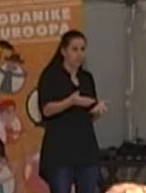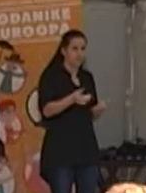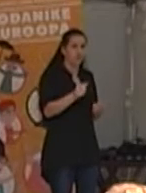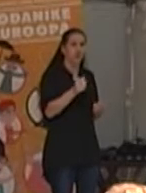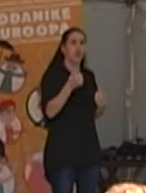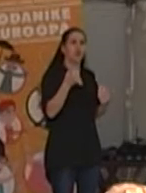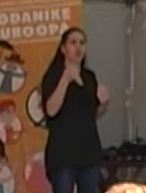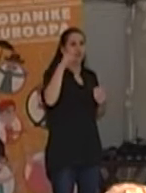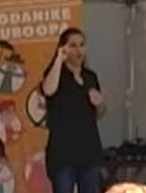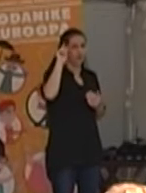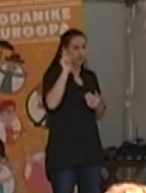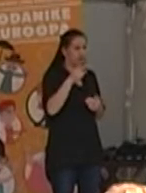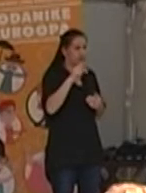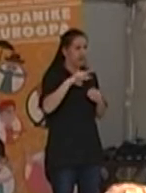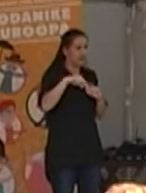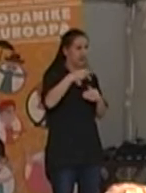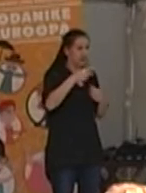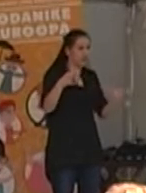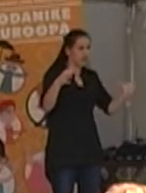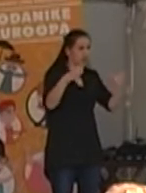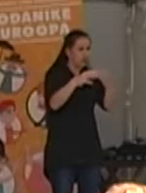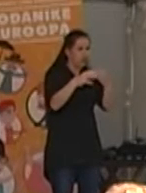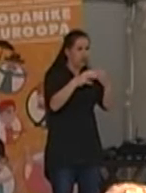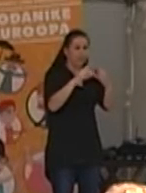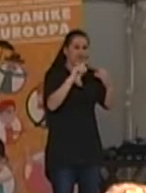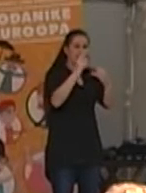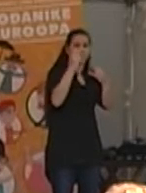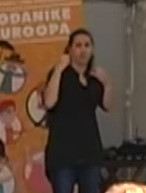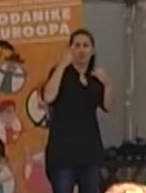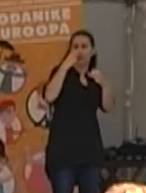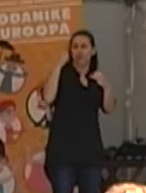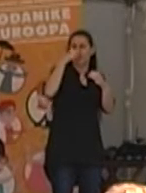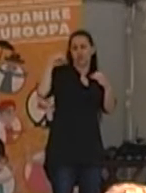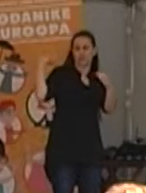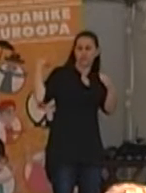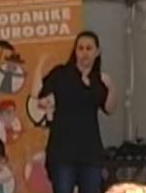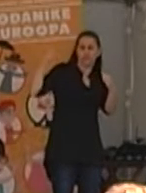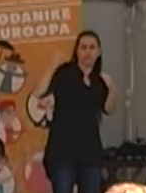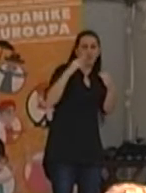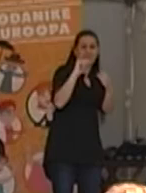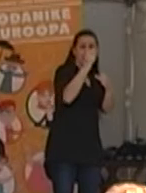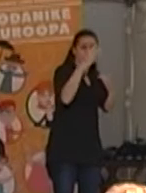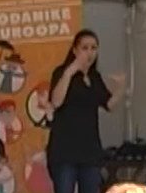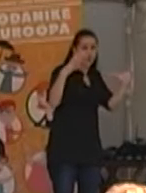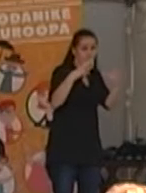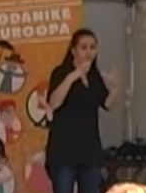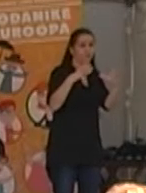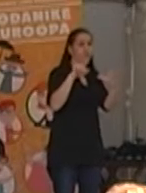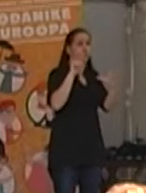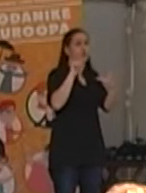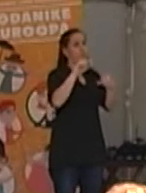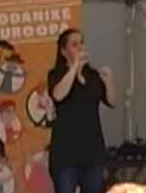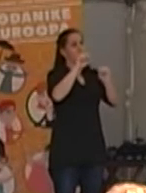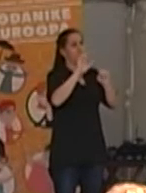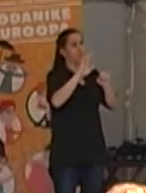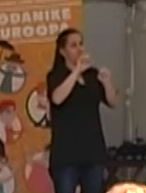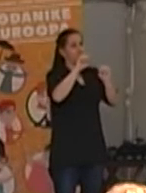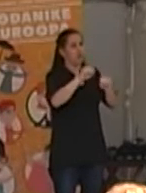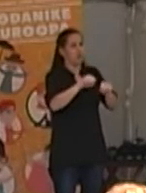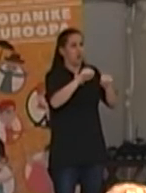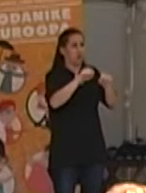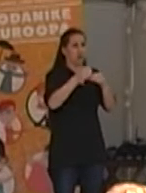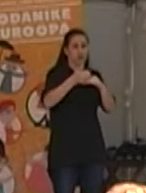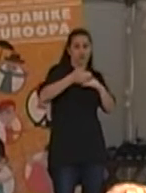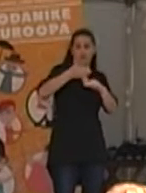next generation is the first for hundreds and hundreds of years that have fewer prospects than their parents